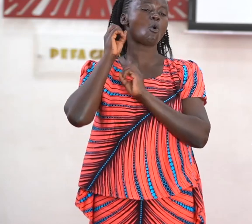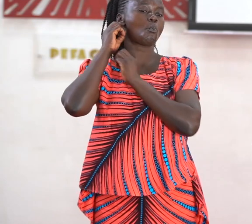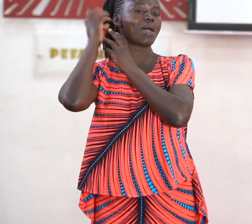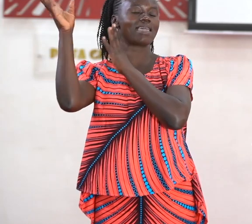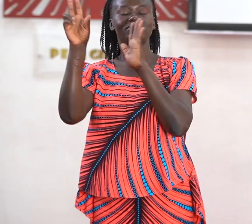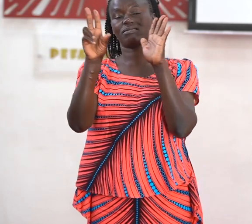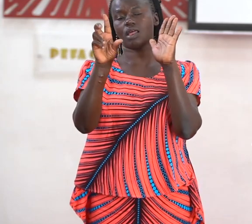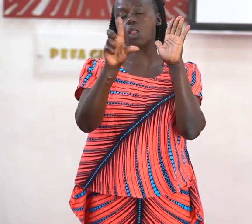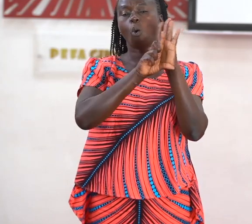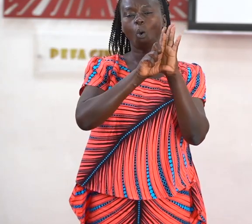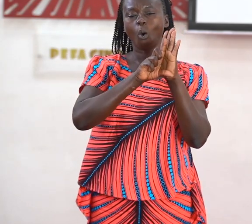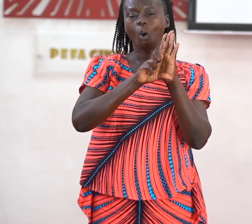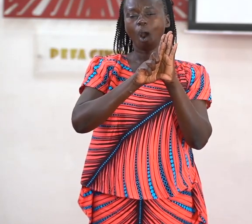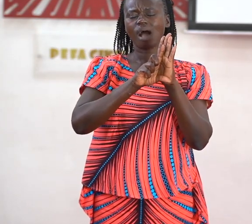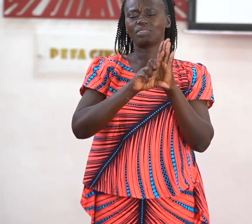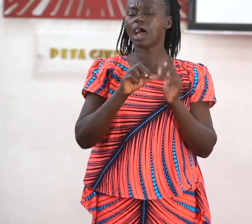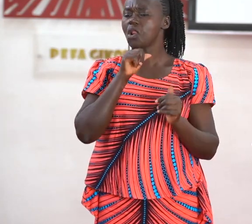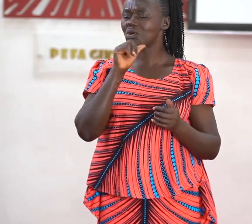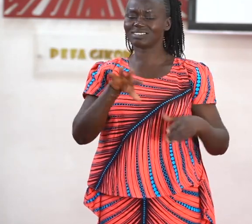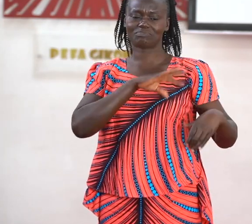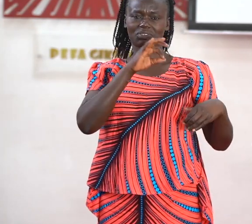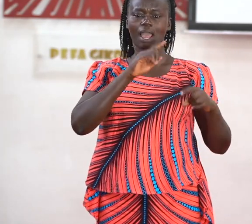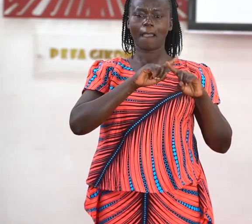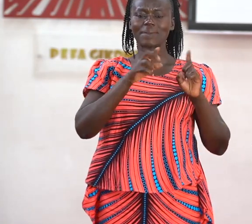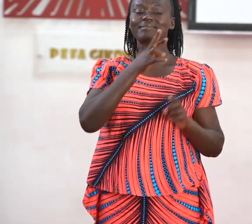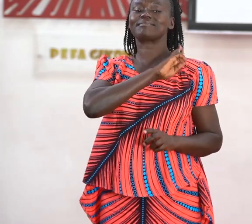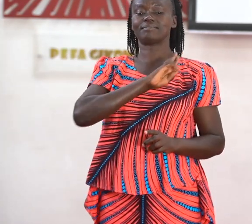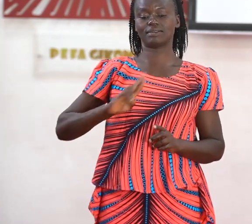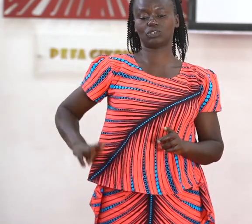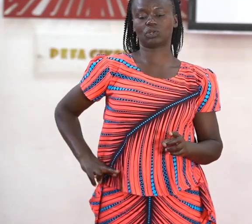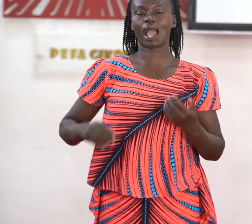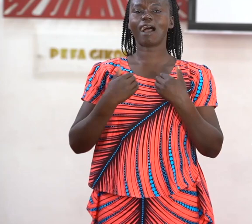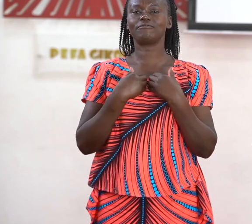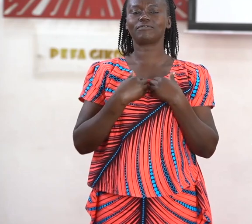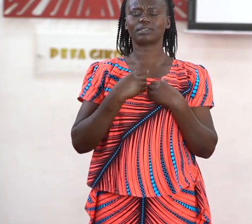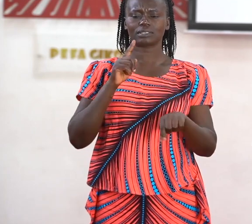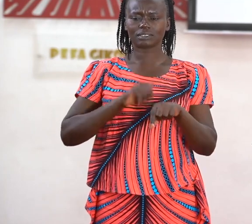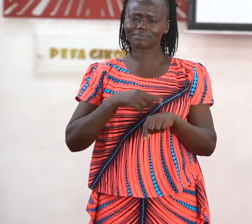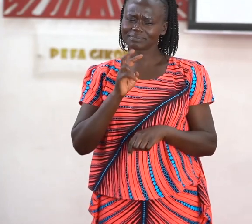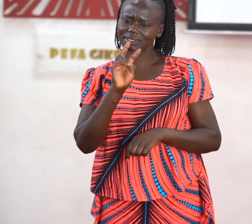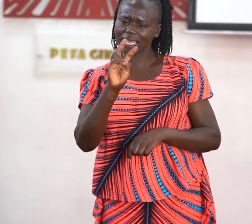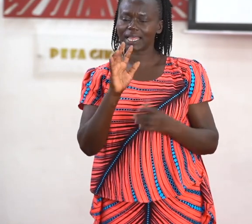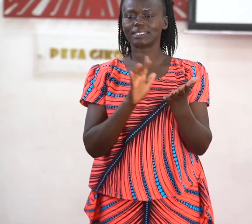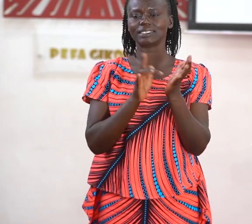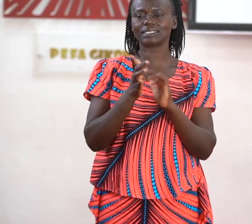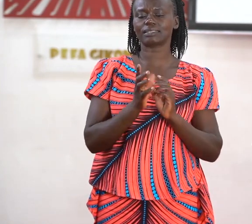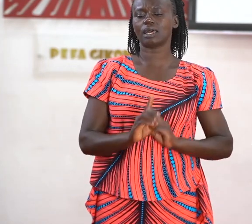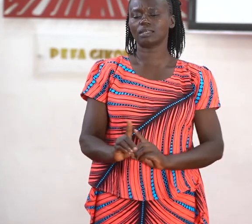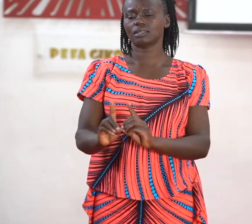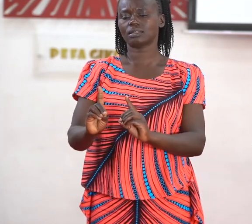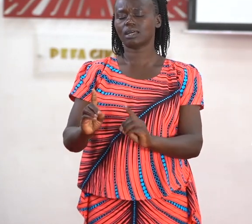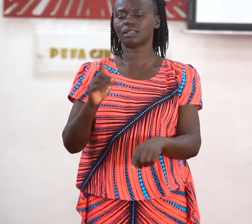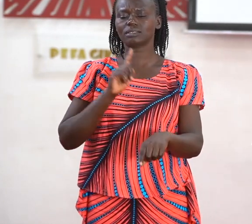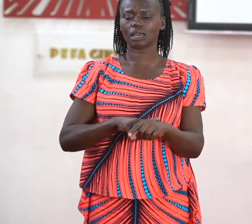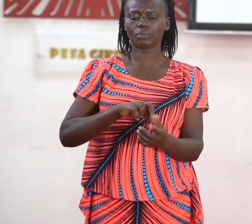They were religious. They were not spiritual people. And so when they saw Jesus and his disciples as they were walking in the